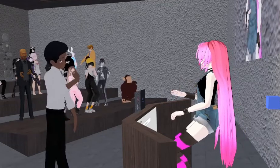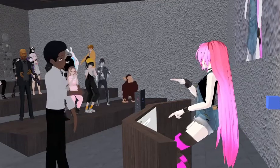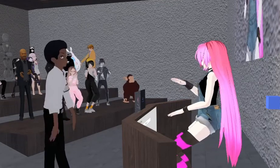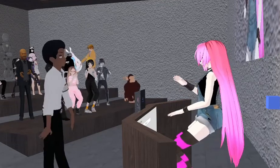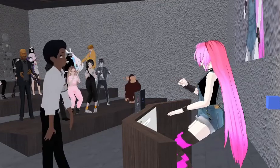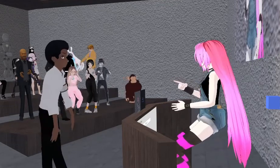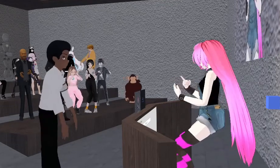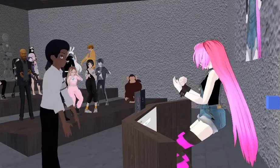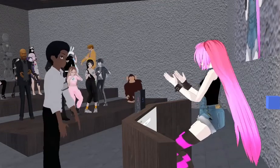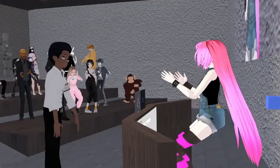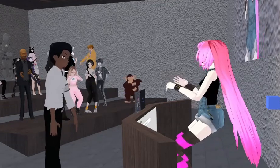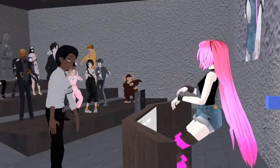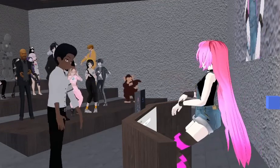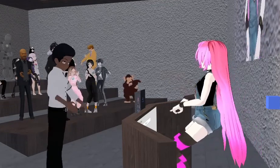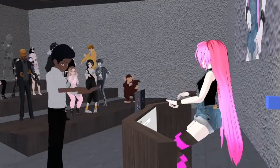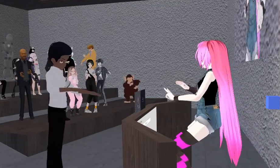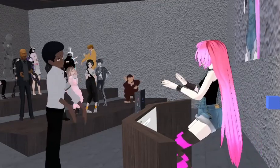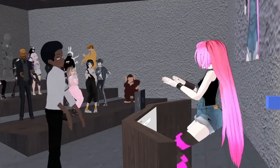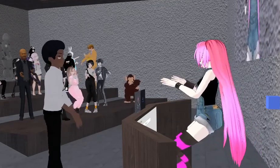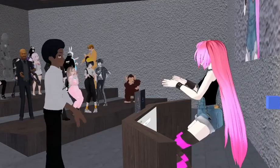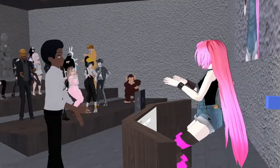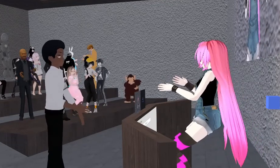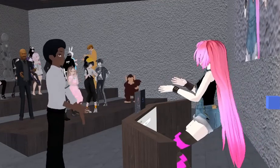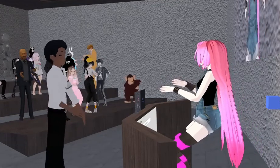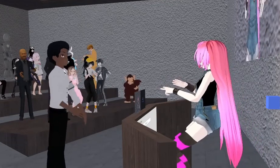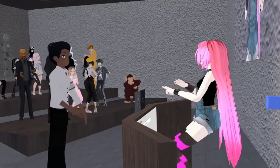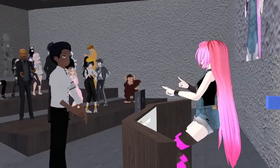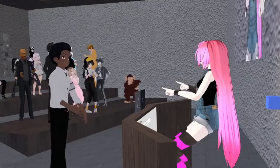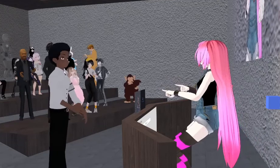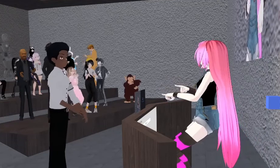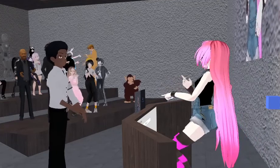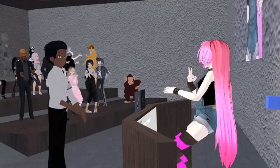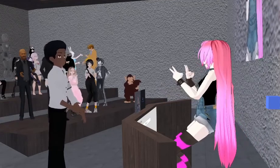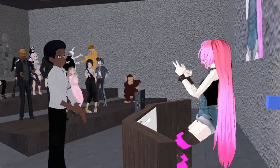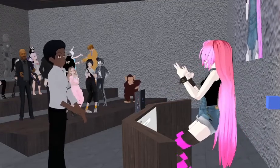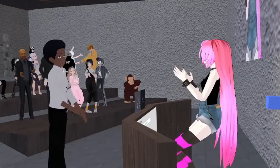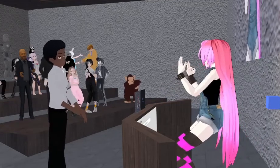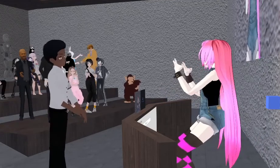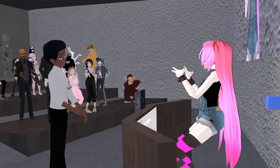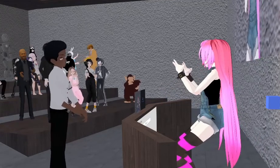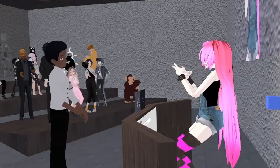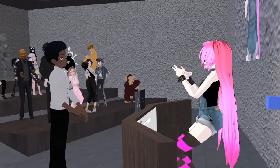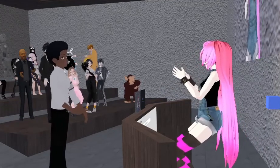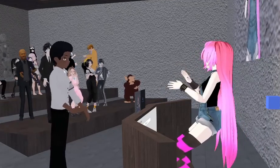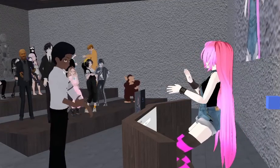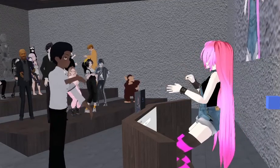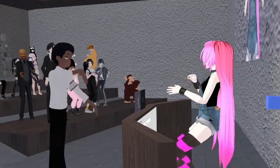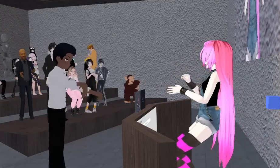if your name starts with a D, then I'm like, yeah, totally use it. But I'd say it only gets iffy if it's like I said, like, oh, my name is Panda. Oh, my name is